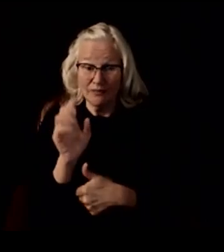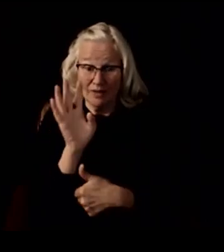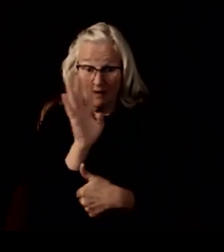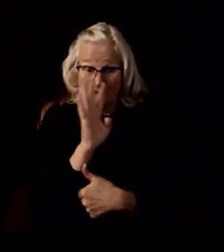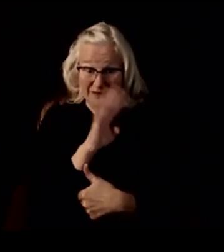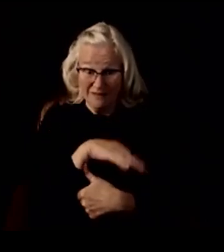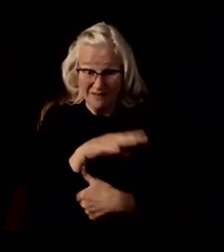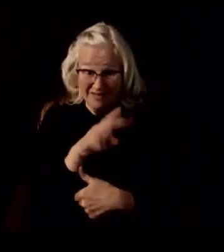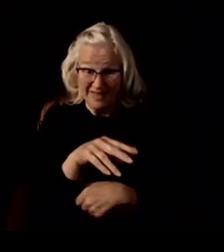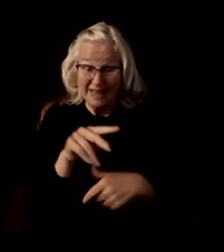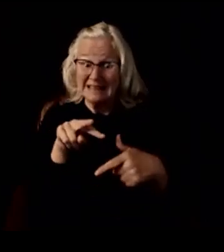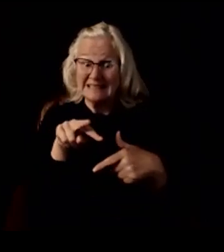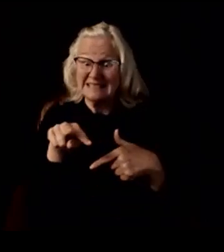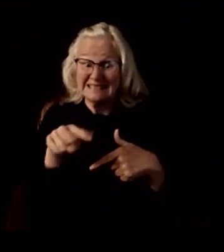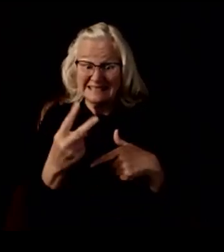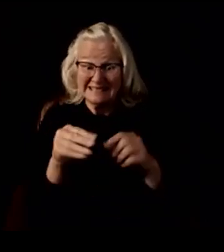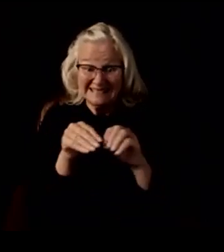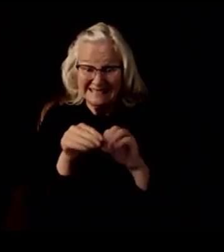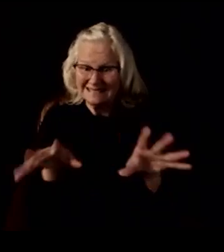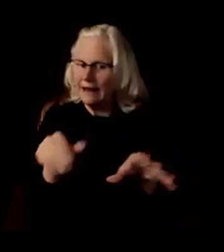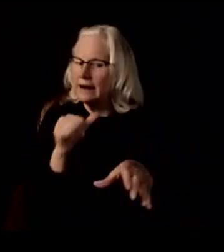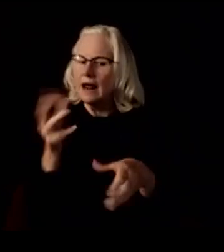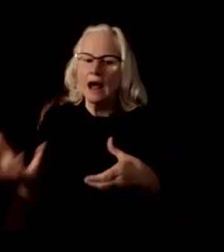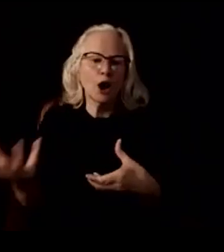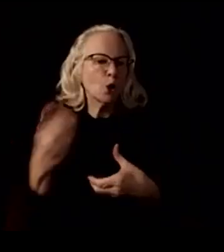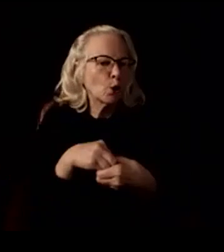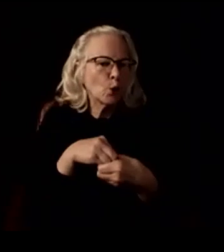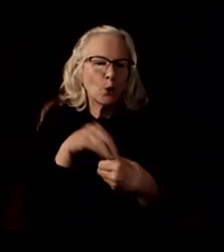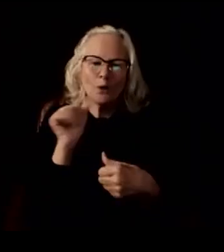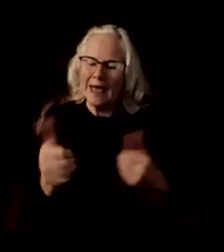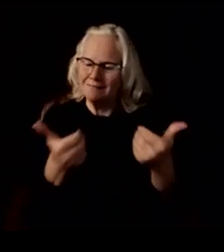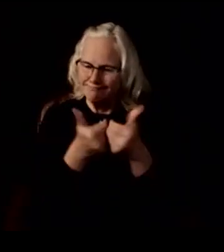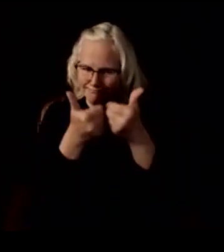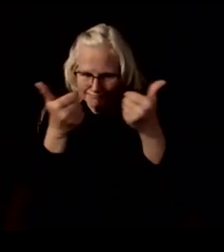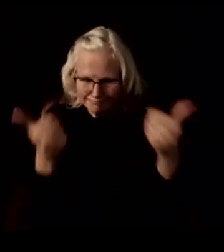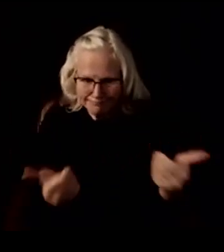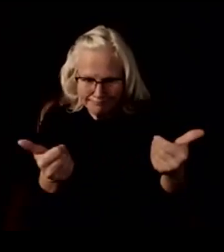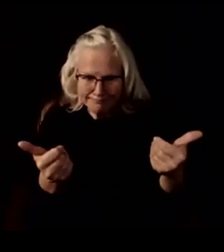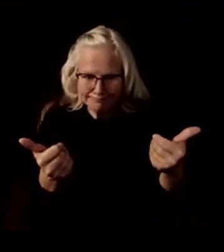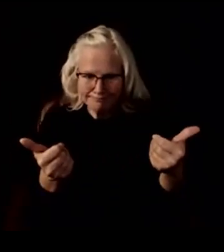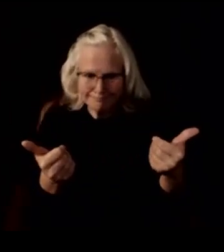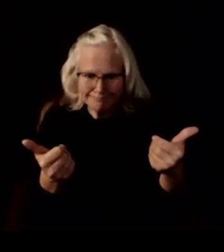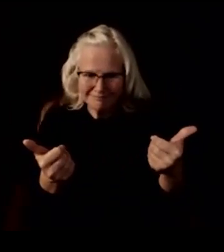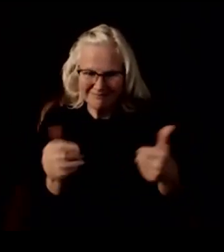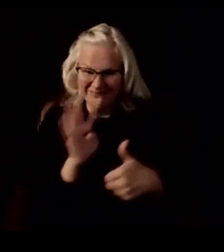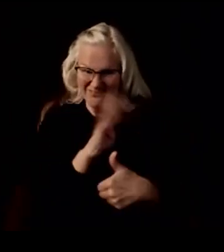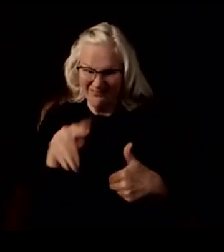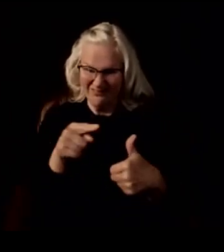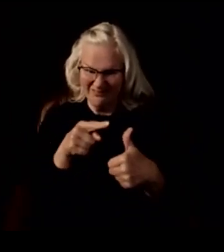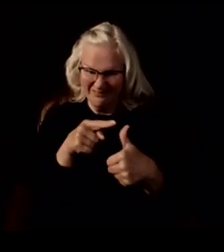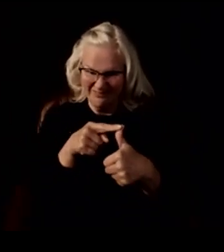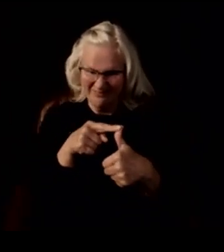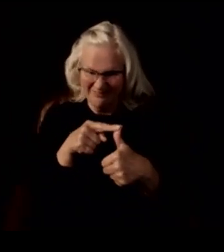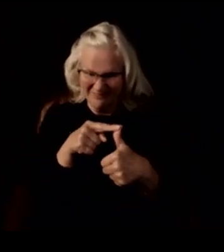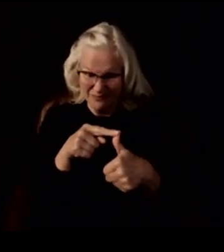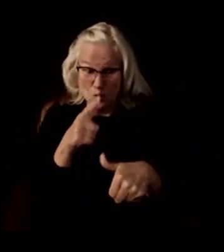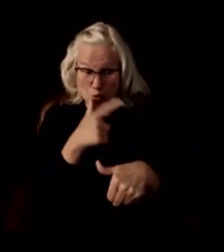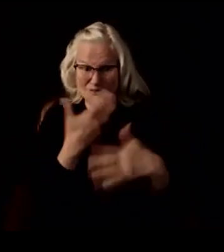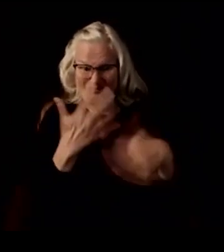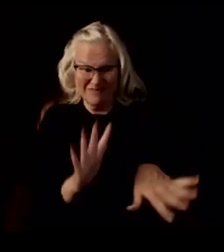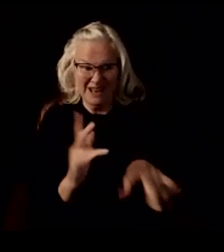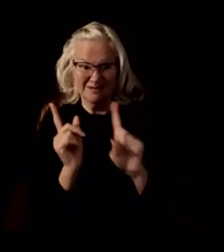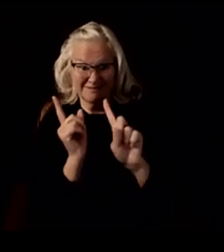So 46 cases, 45 households, but it does not include secondary cases. And we've been made aware that there